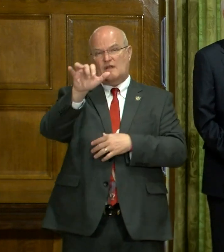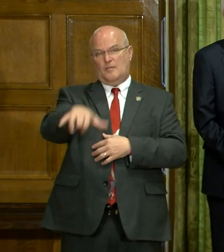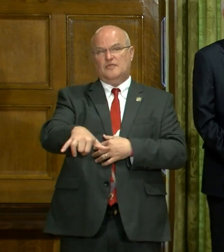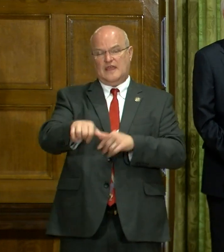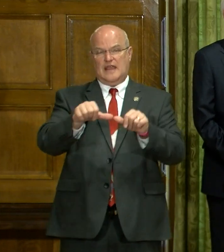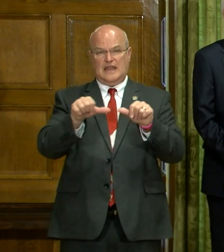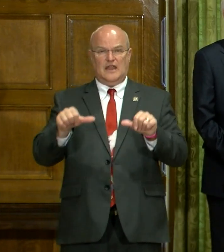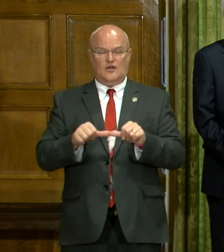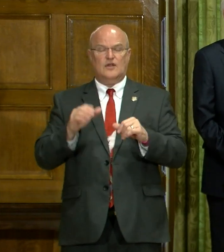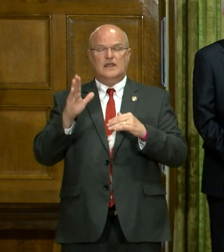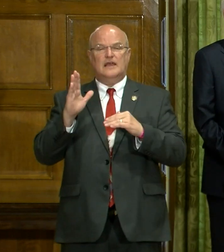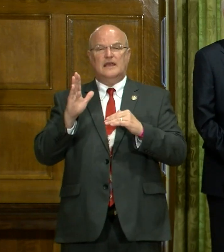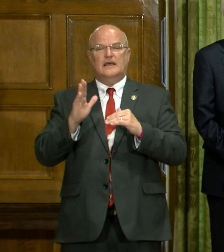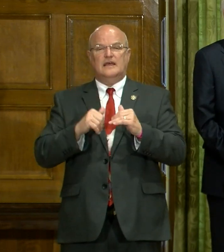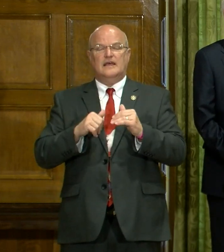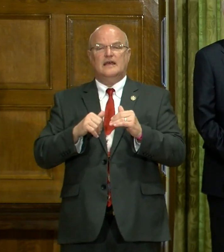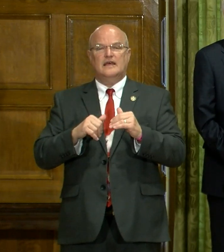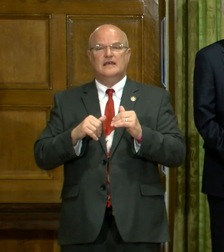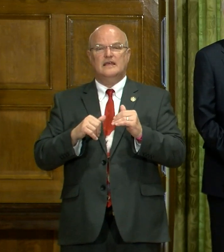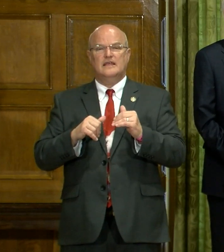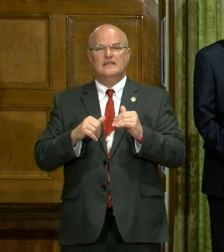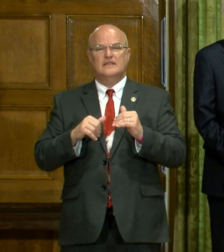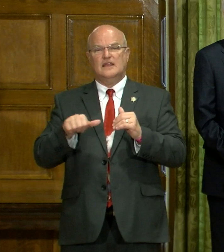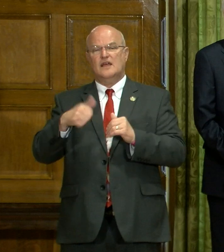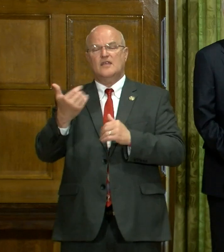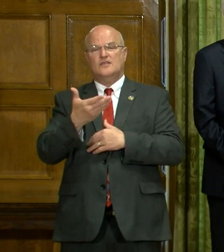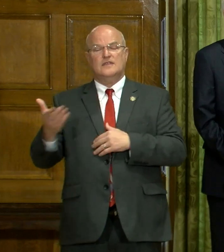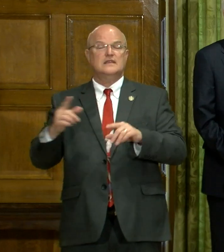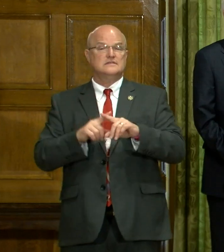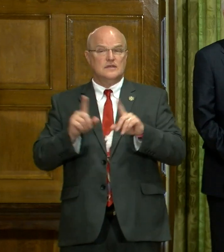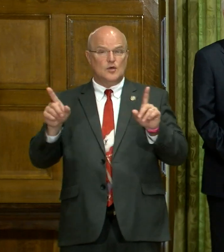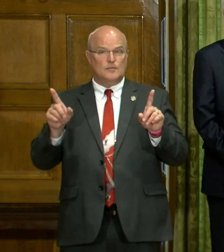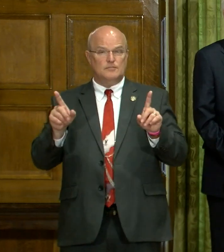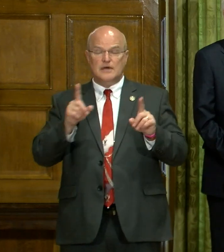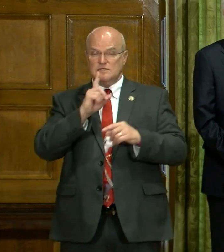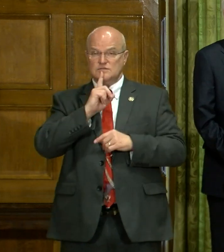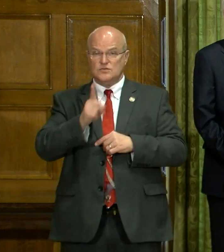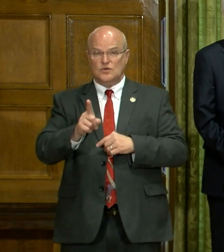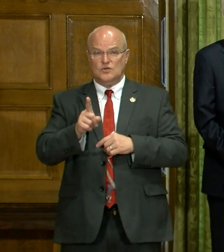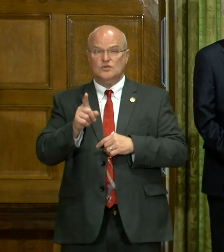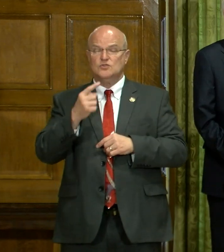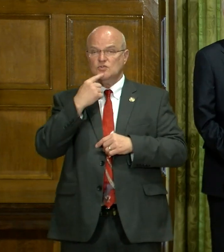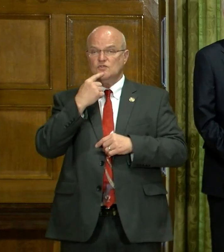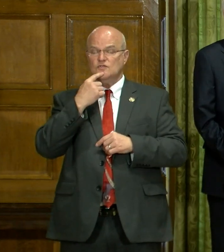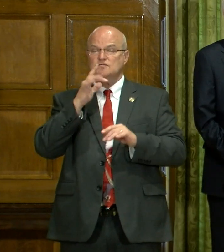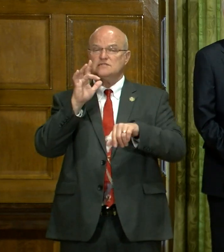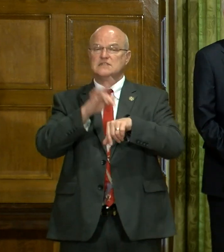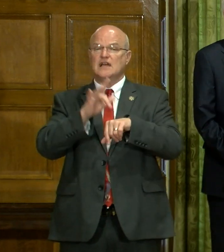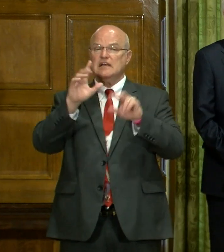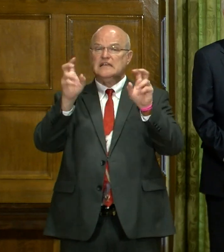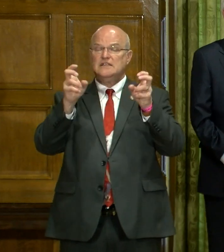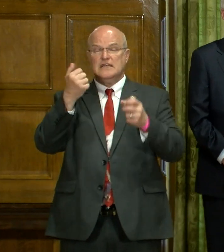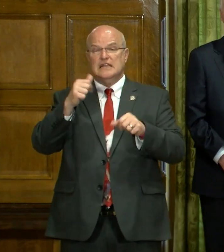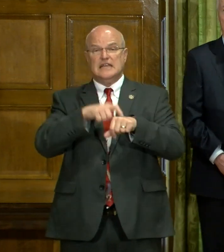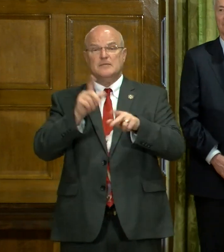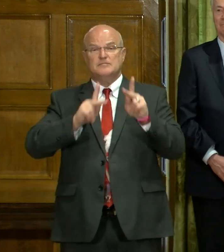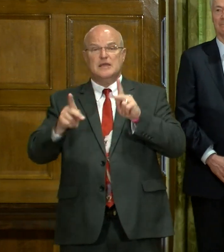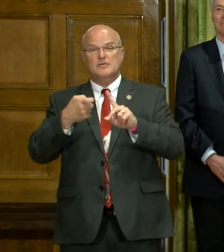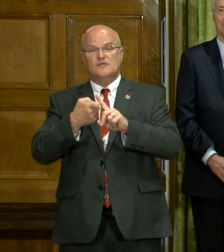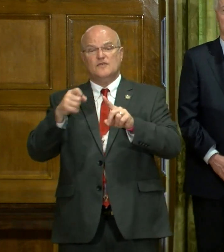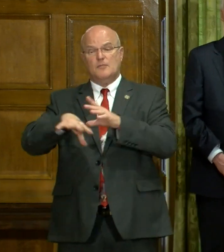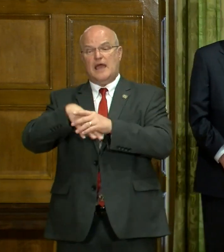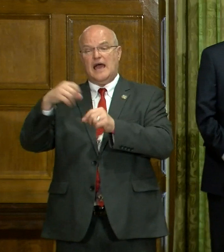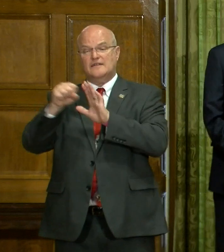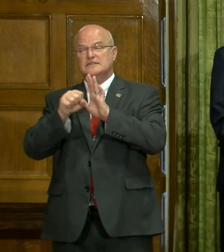that than other things. But certainly you've highlighted an issue. Anytime we have people coming into